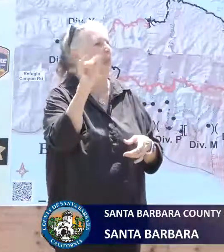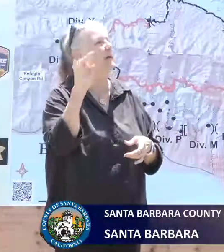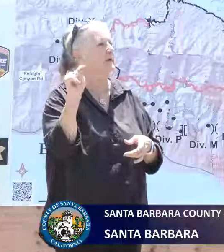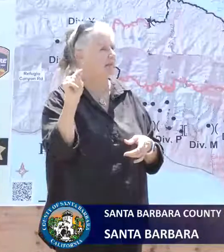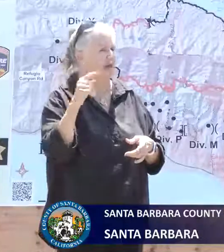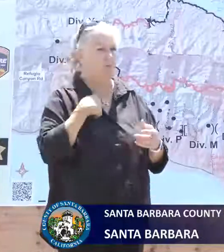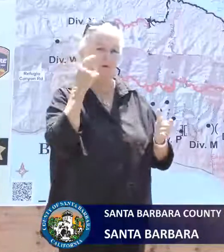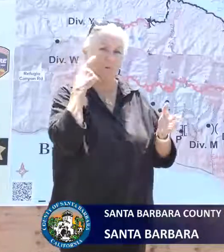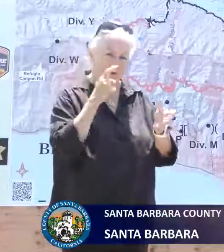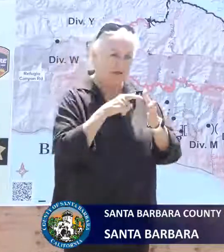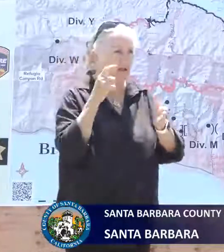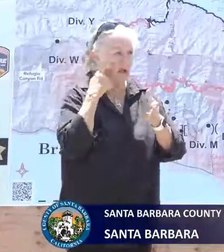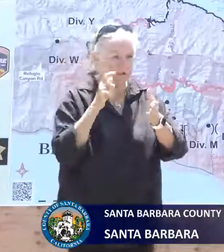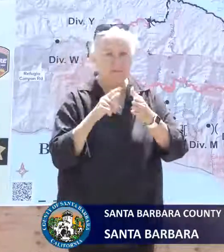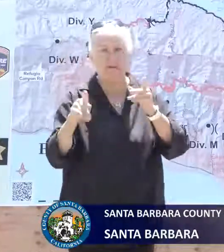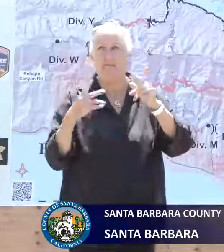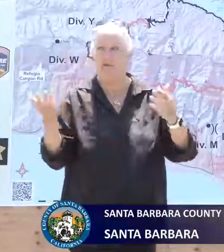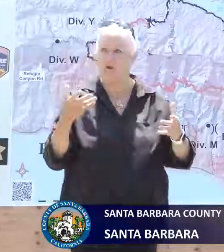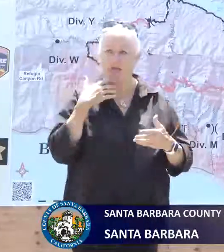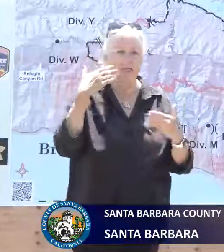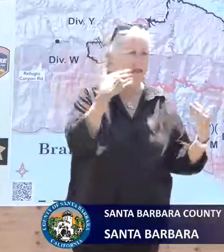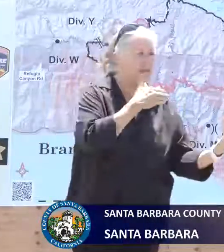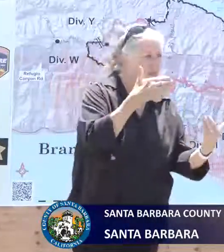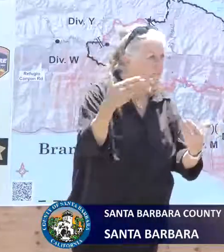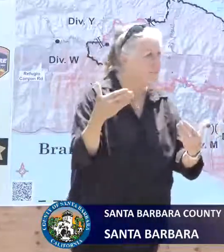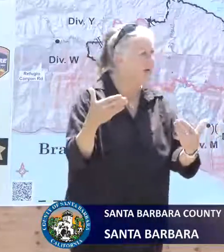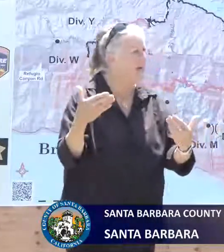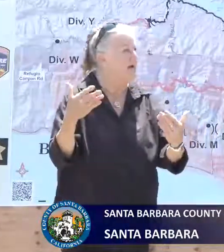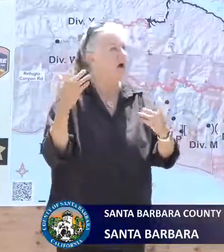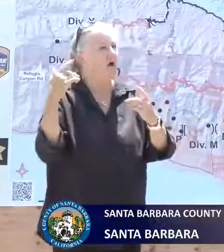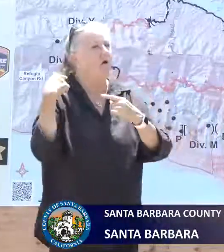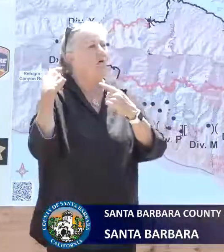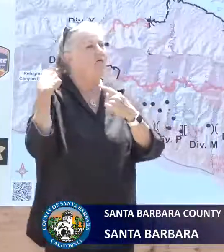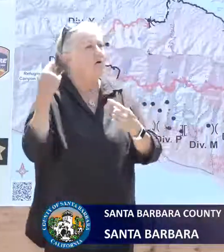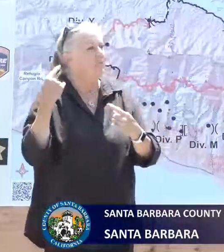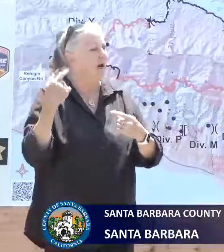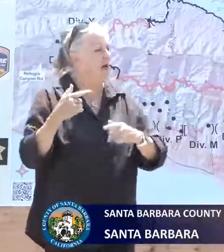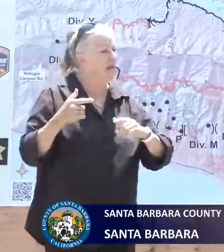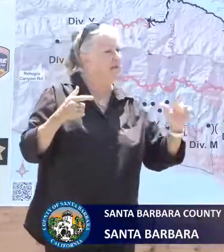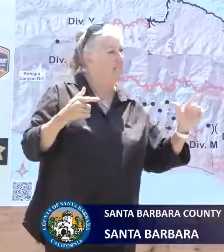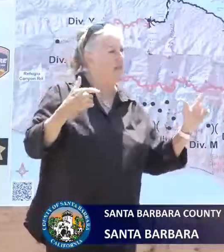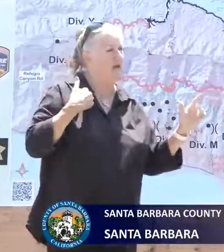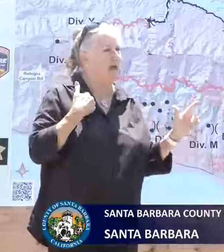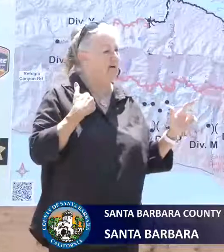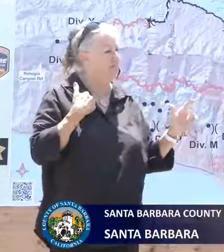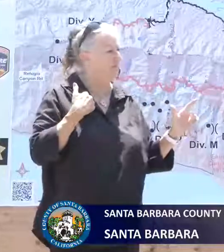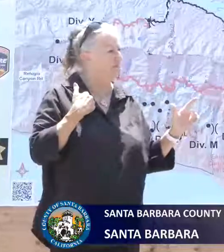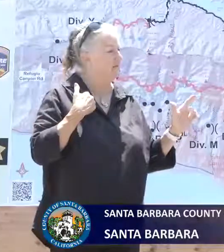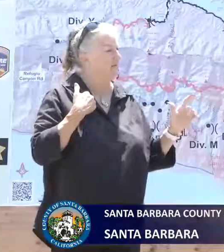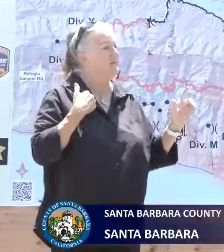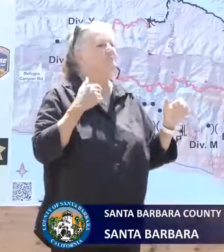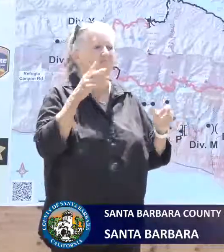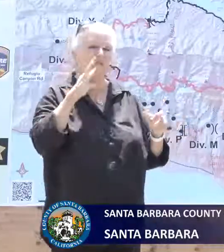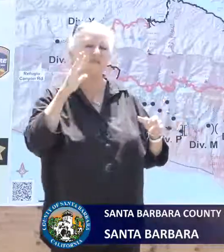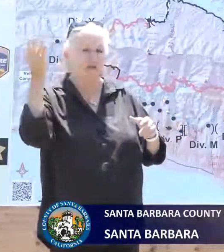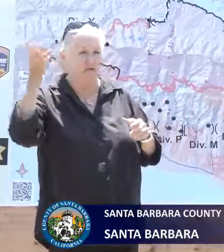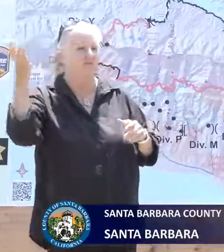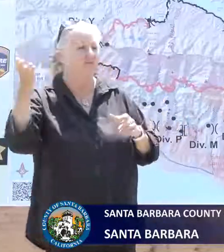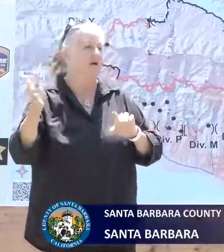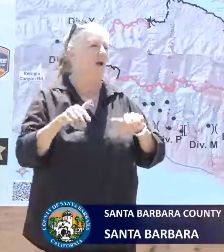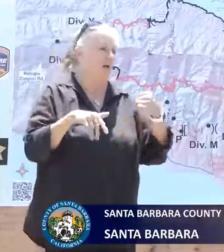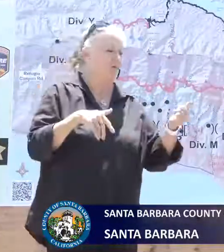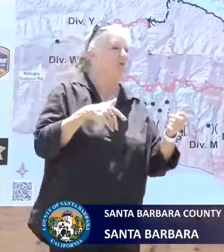people who are here and thank them. Over on my left, we have, besides the speakers that will be coming